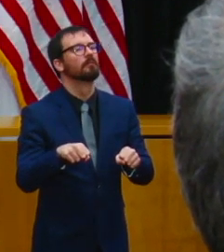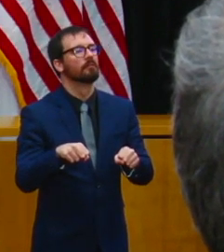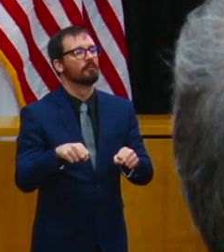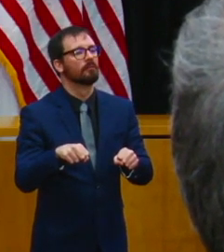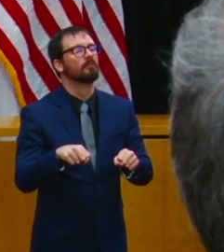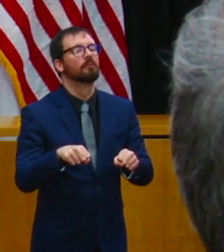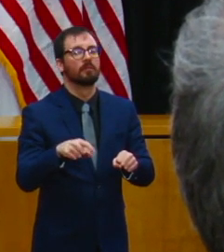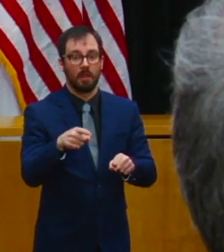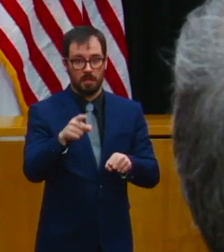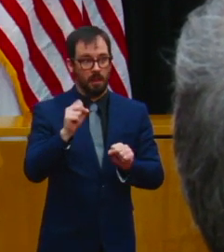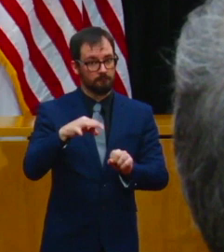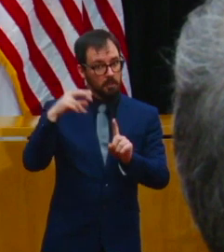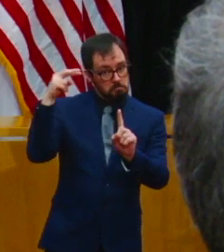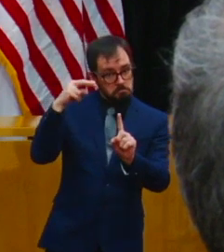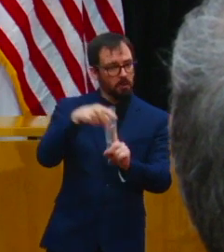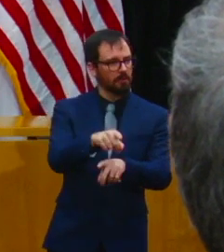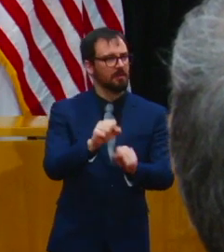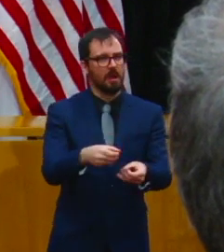oversight.